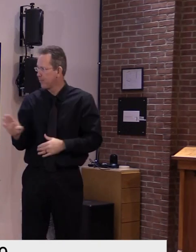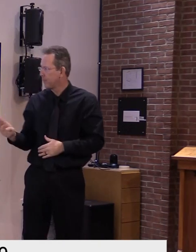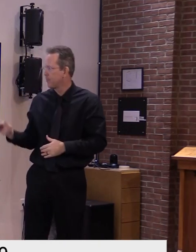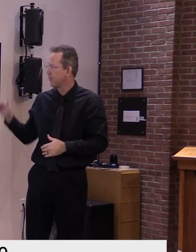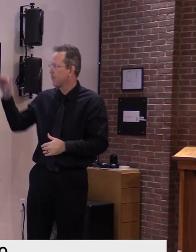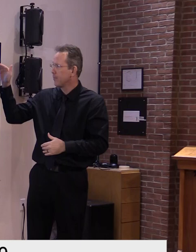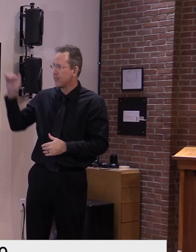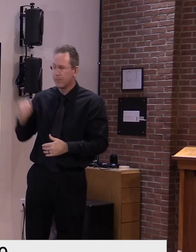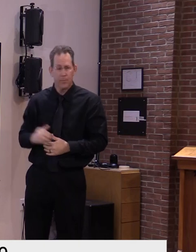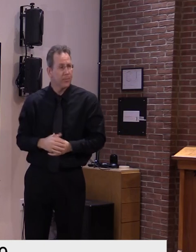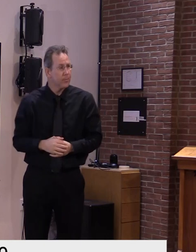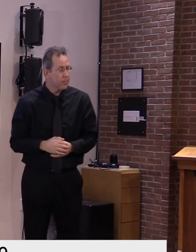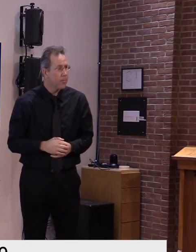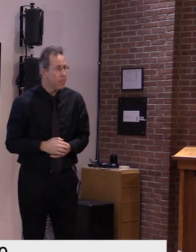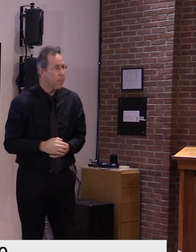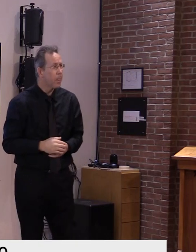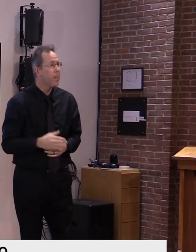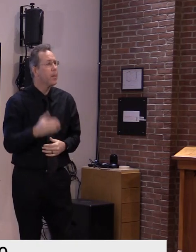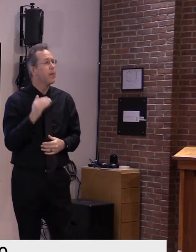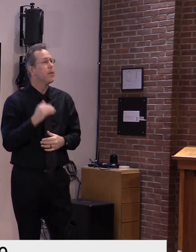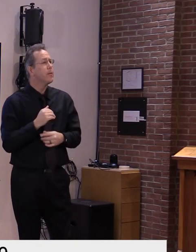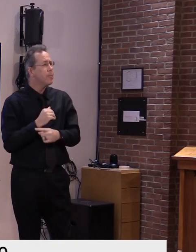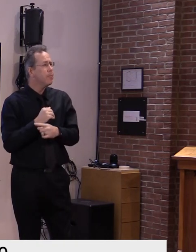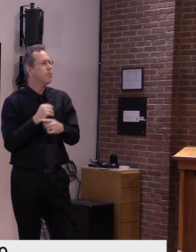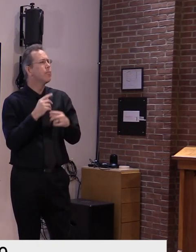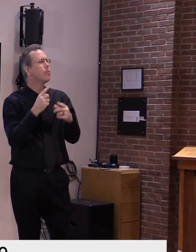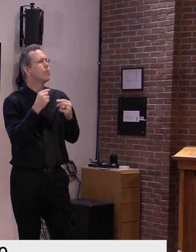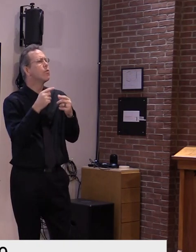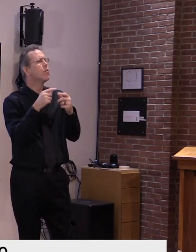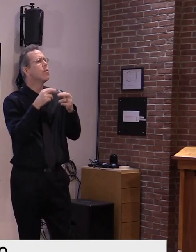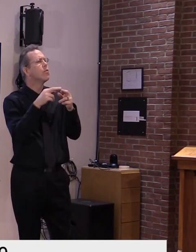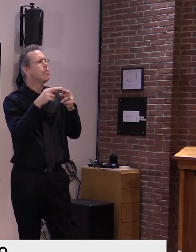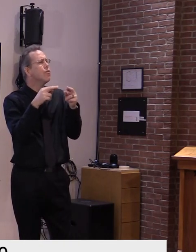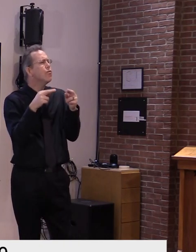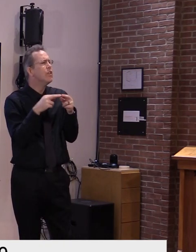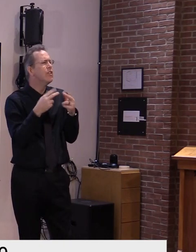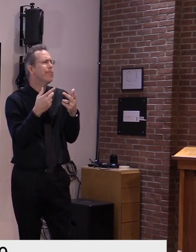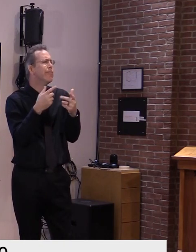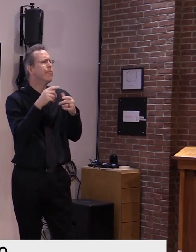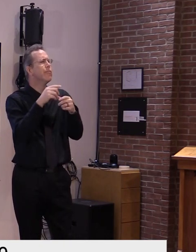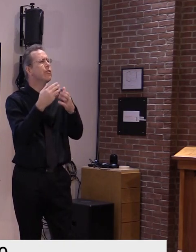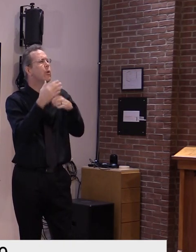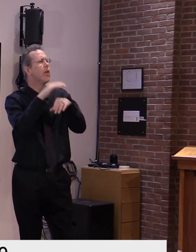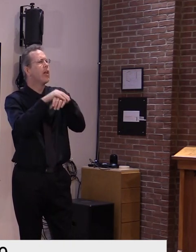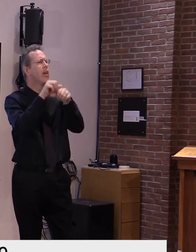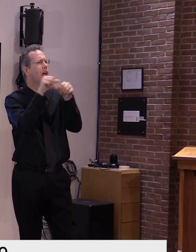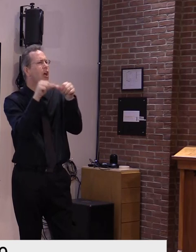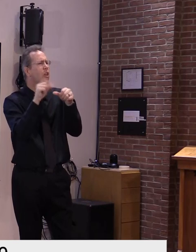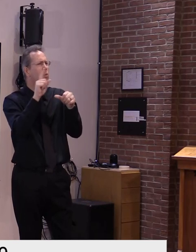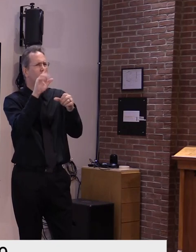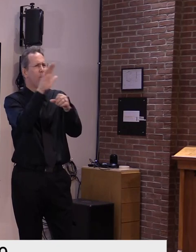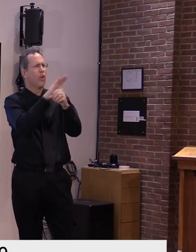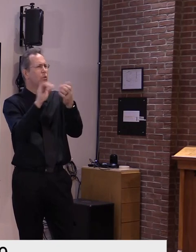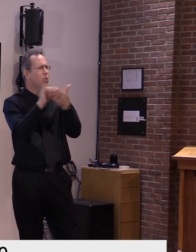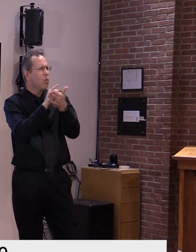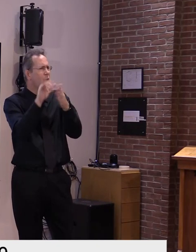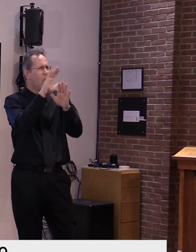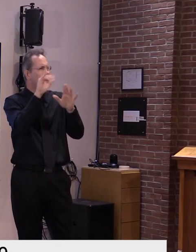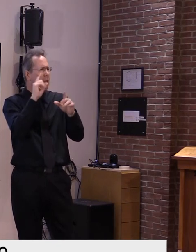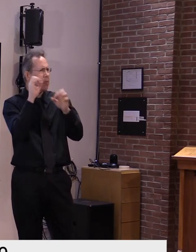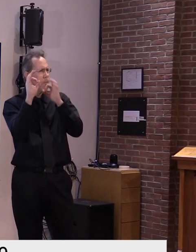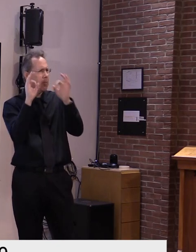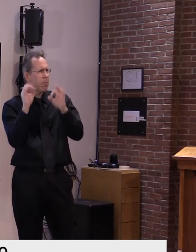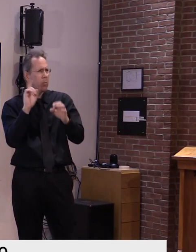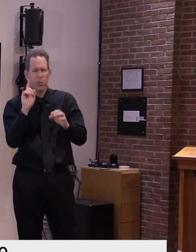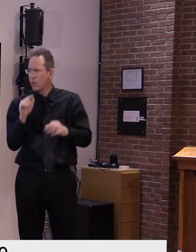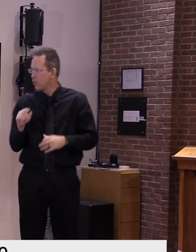last spring. Looking at the regional heat map where the hot spots are in the region, fortunately, none are